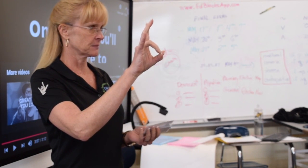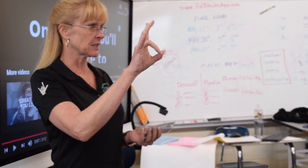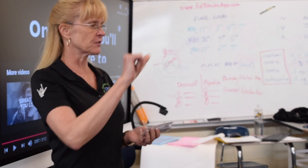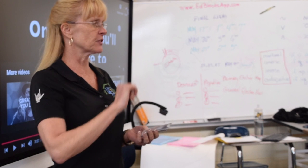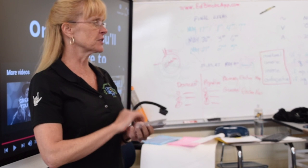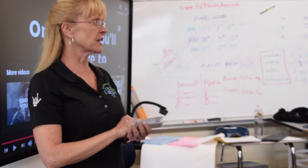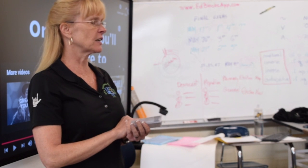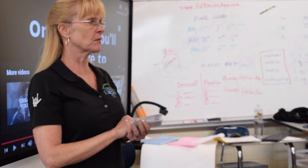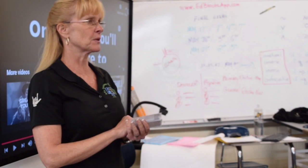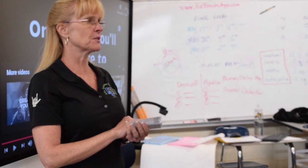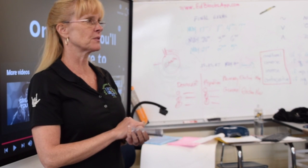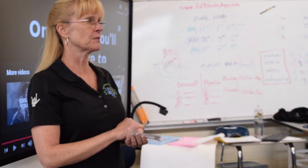It's the first set of numbers.